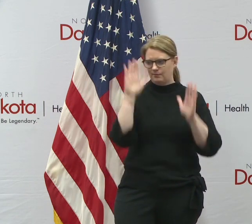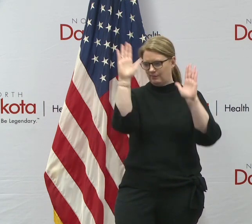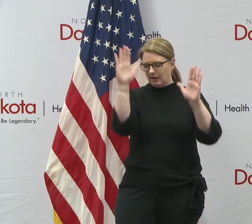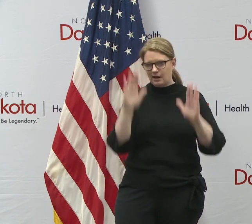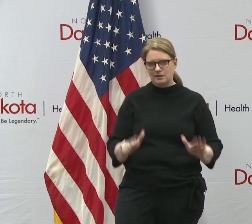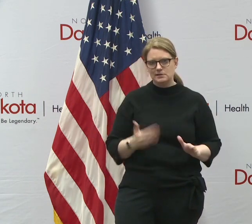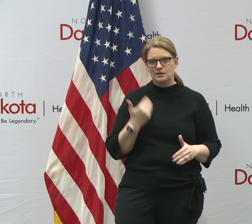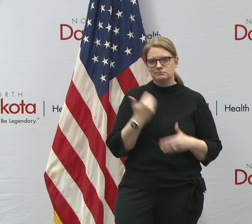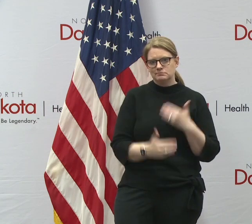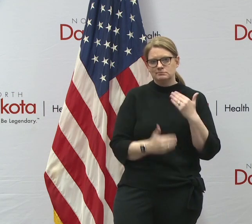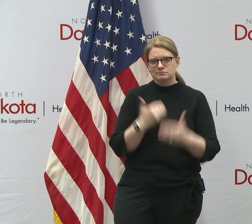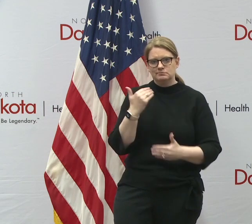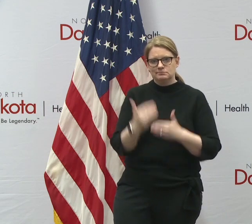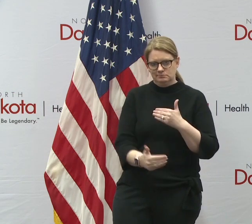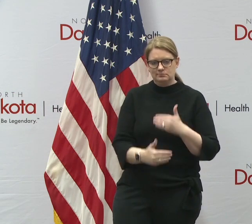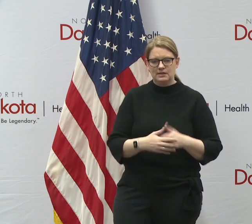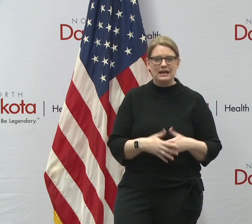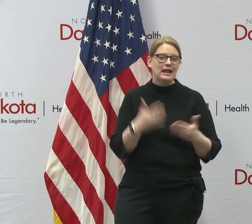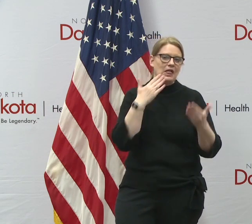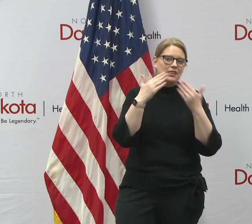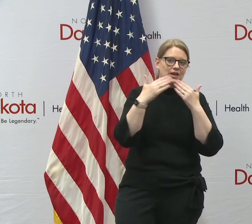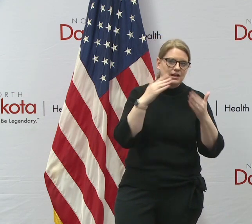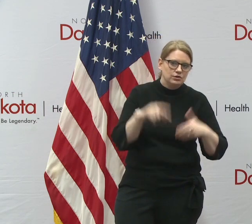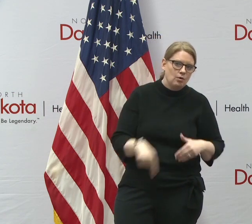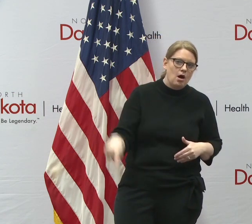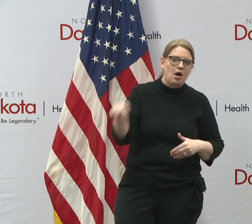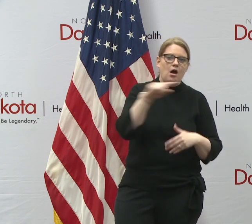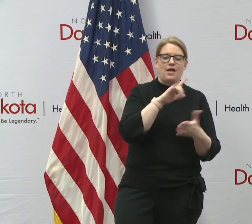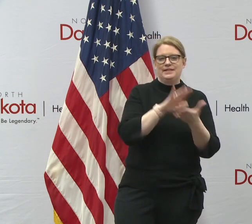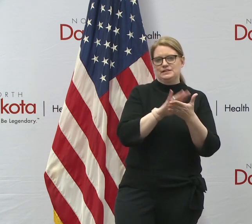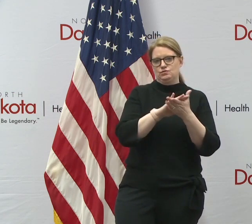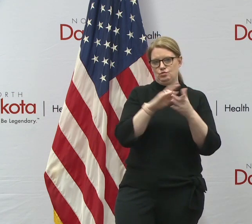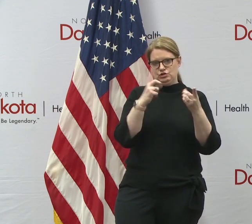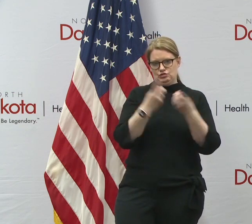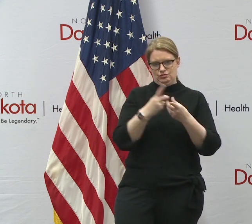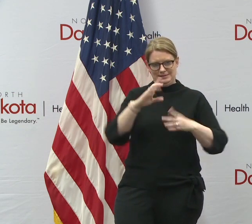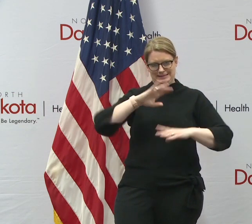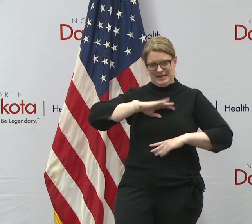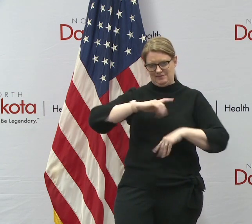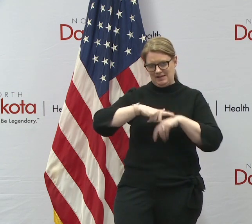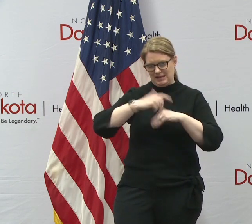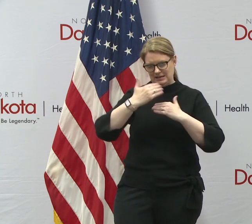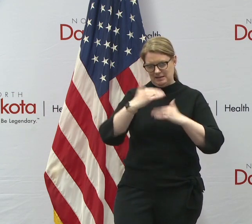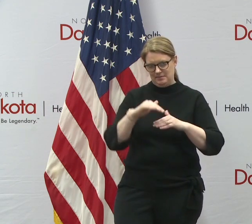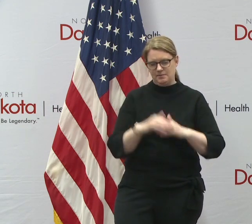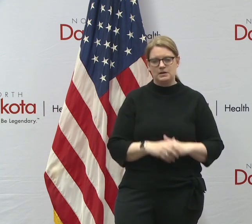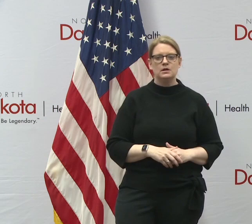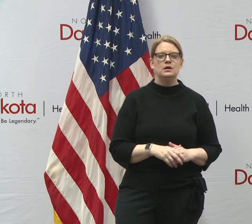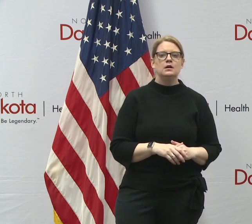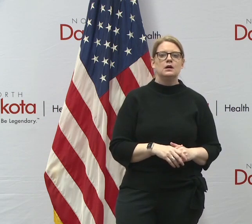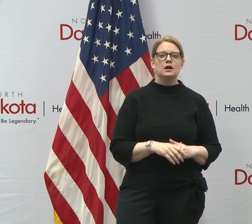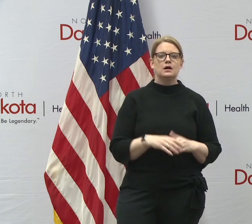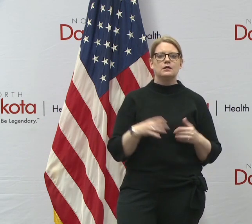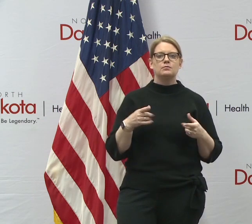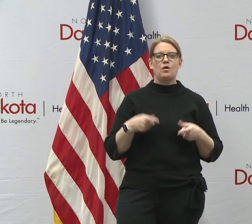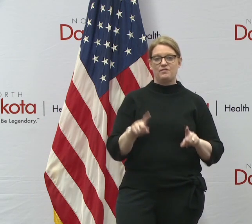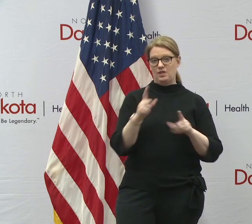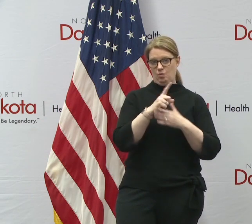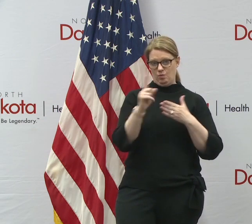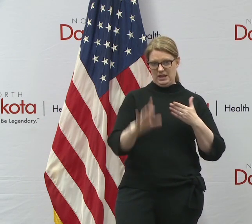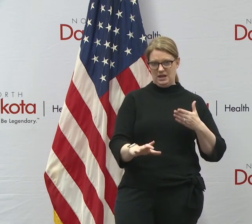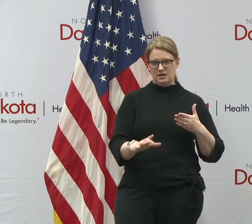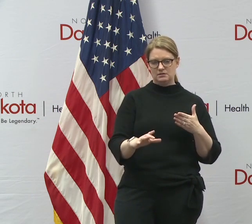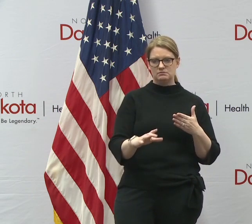that. And again, thanks to every school district that met the deadline of Friday. Over the weekend, a number of those plans, we